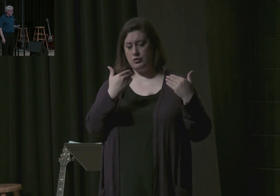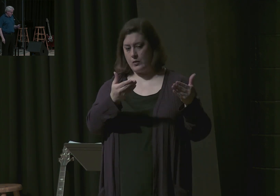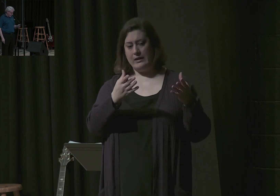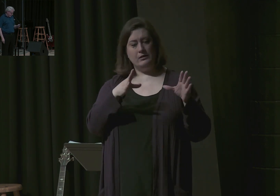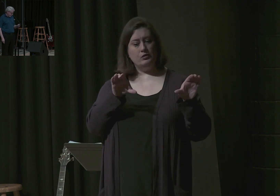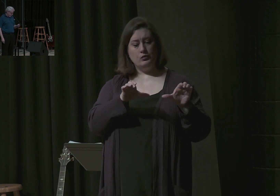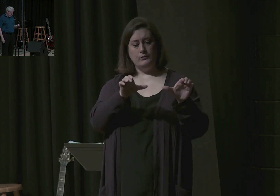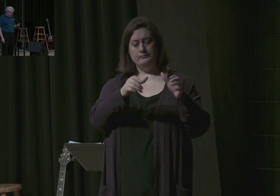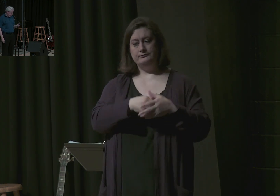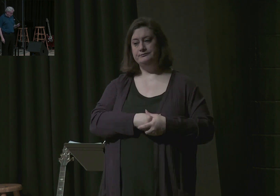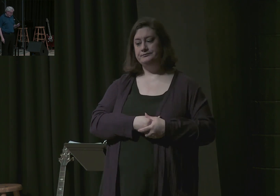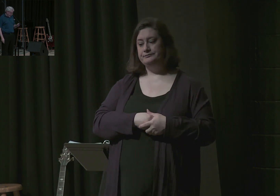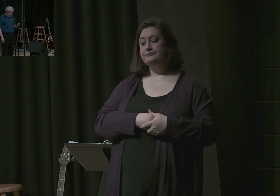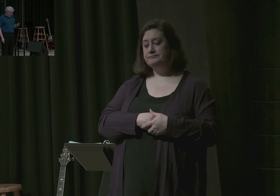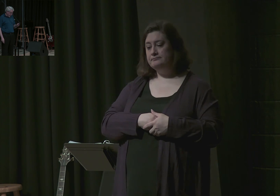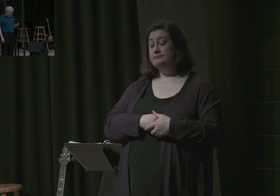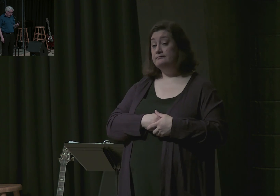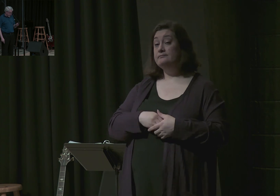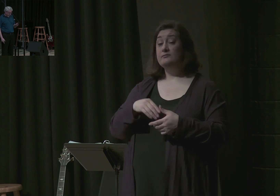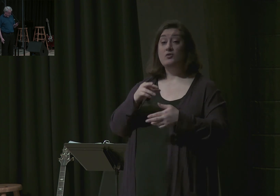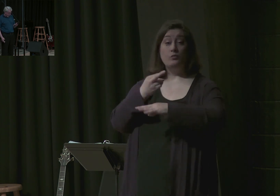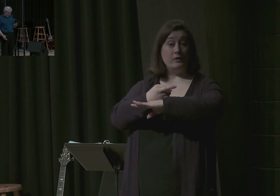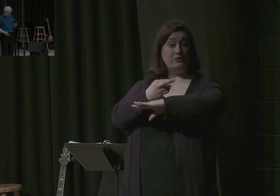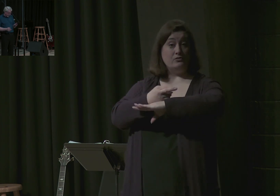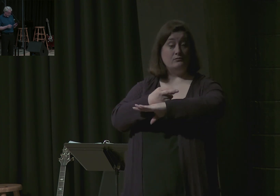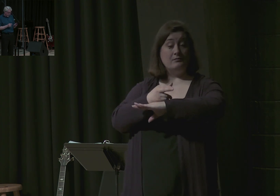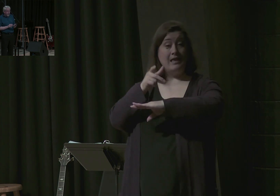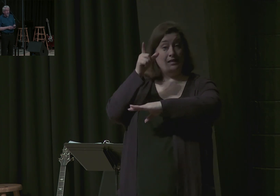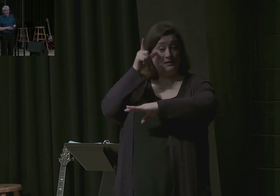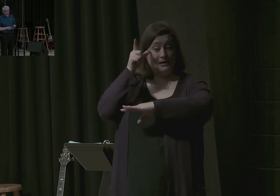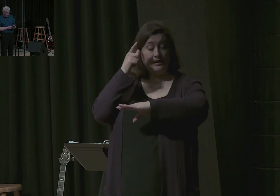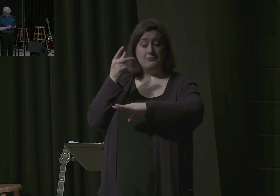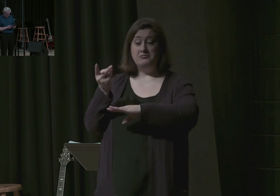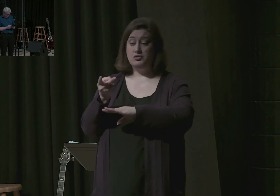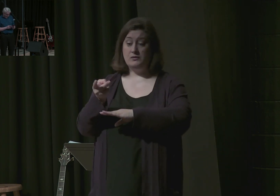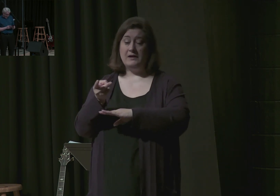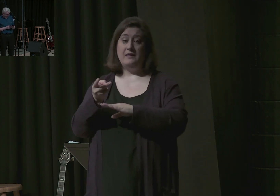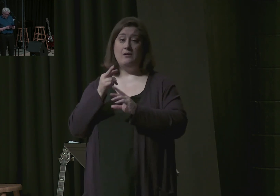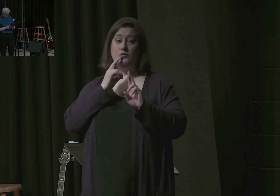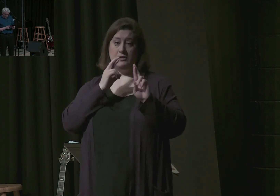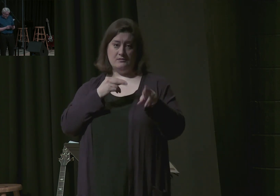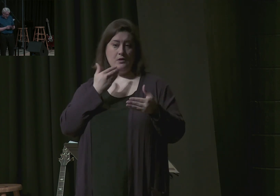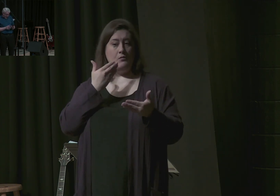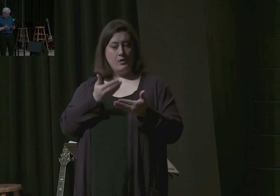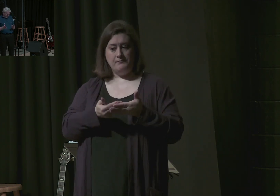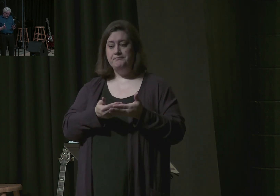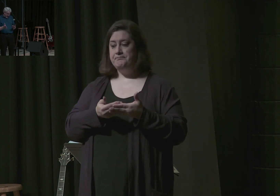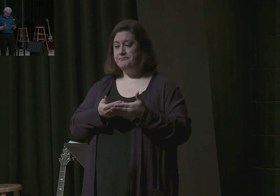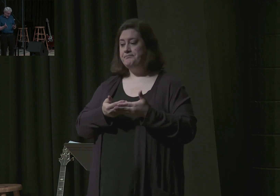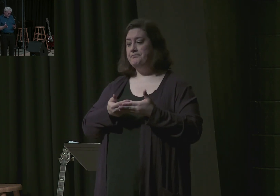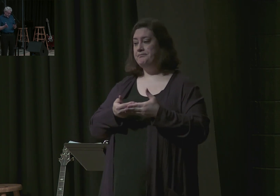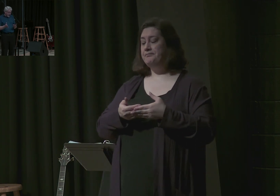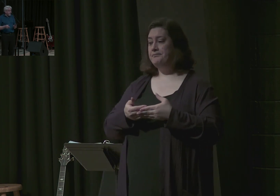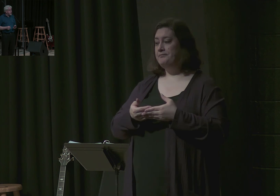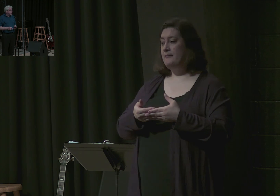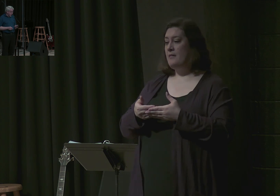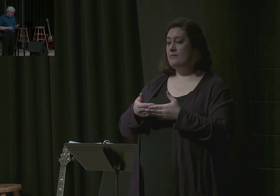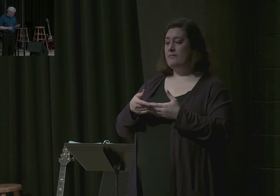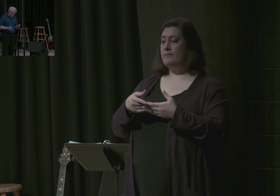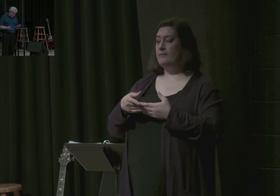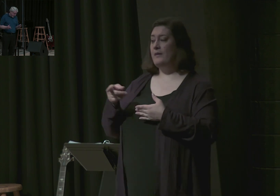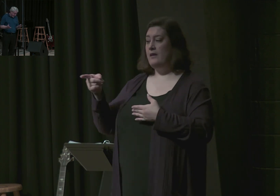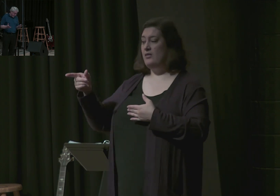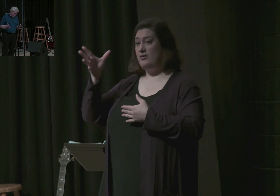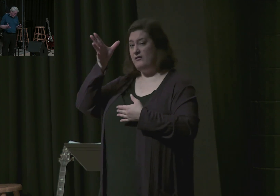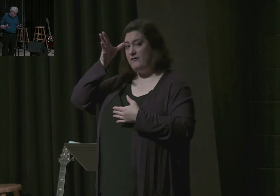do. Both Leah and Rachel respond well to the proposed move. Laban's late actions have